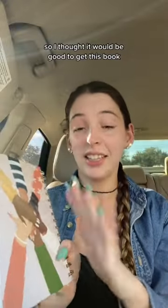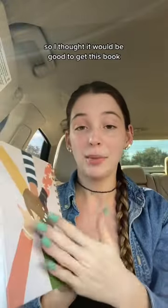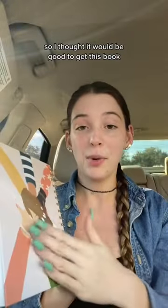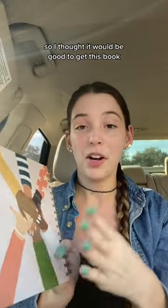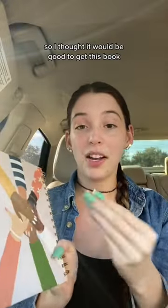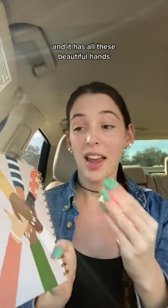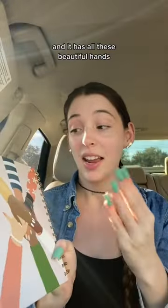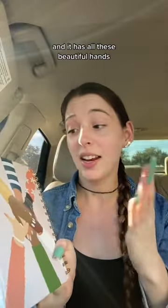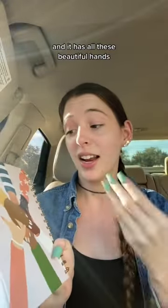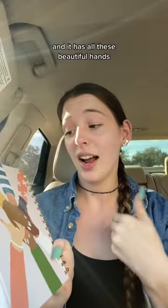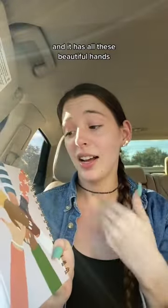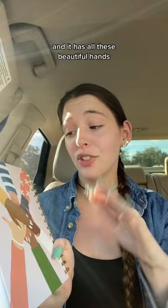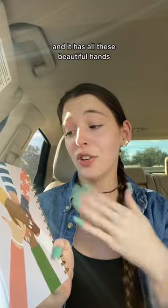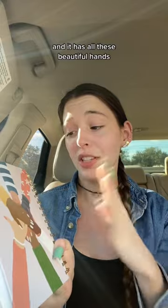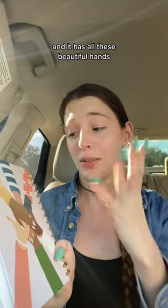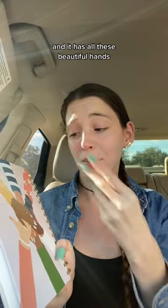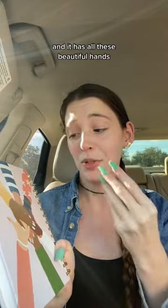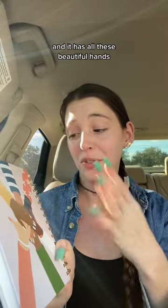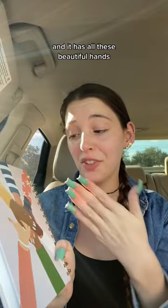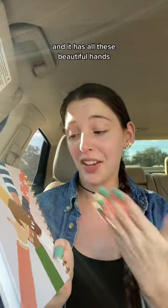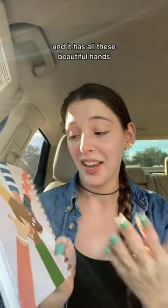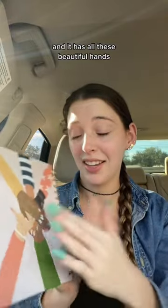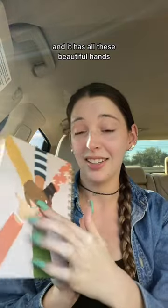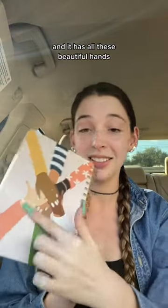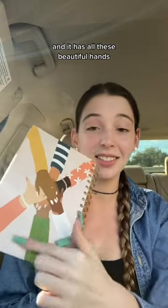book, and it has all these beautiful hands.